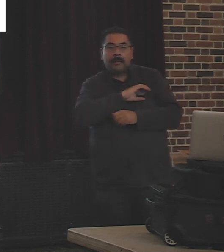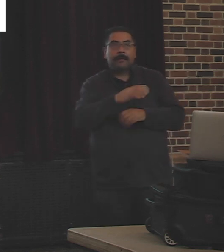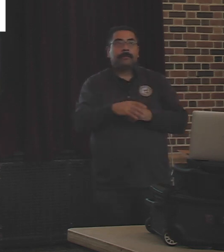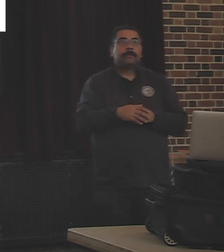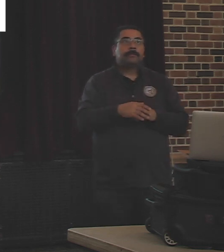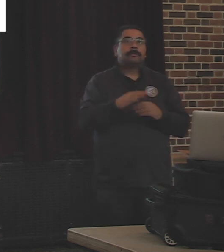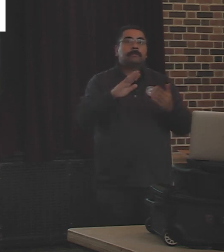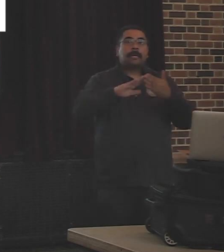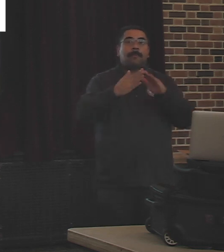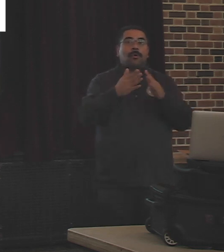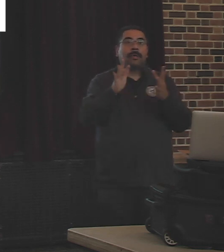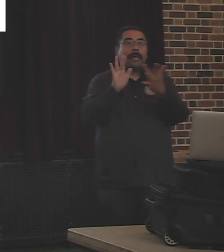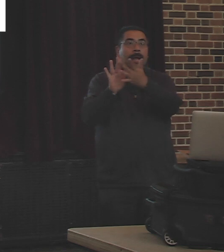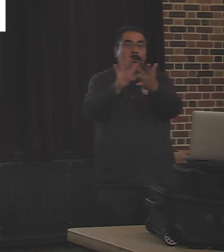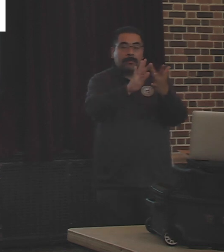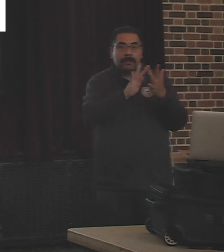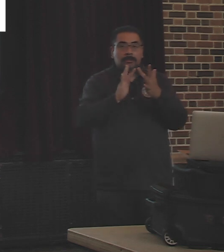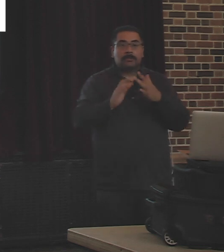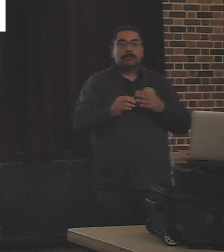community outreach,